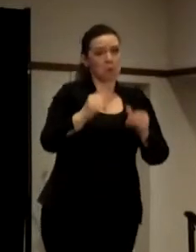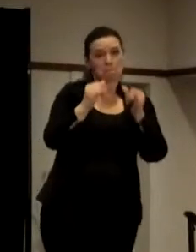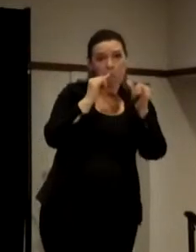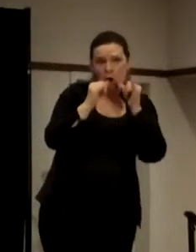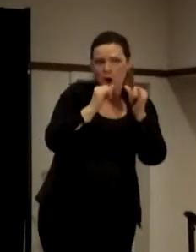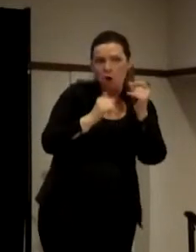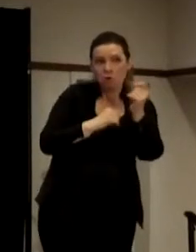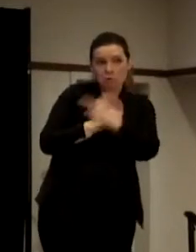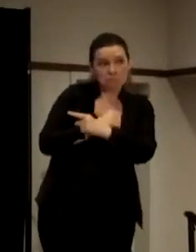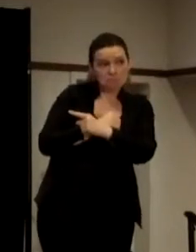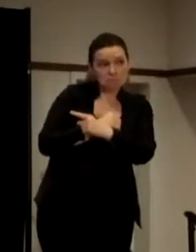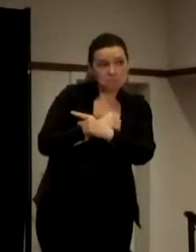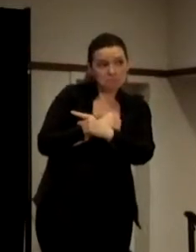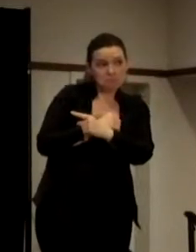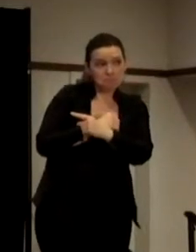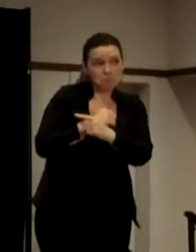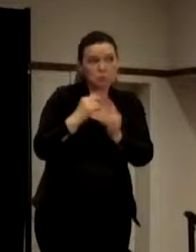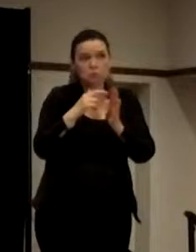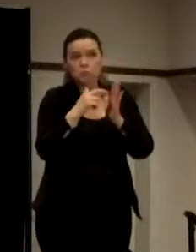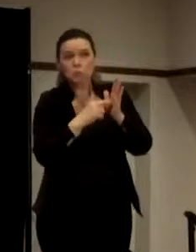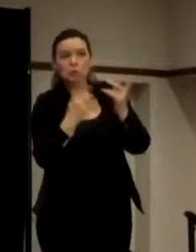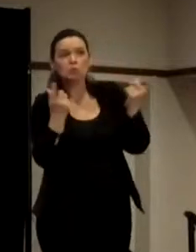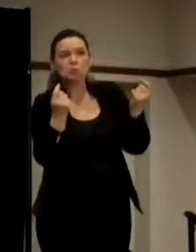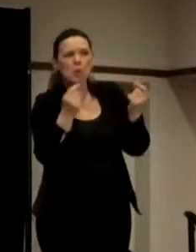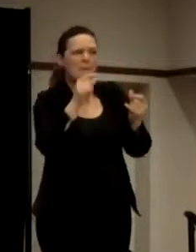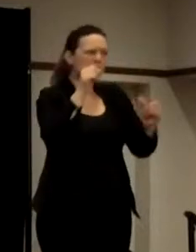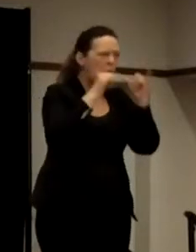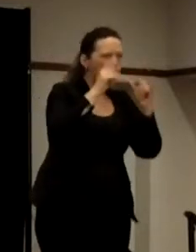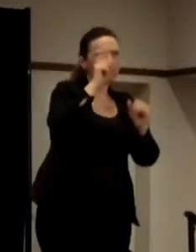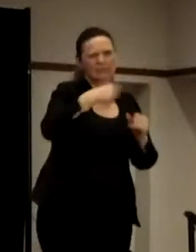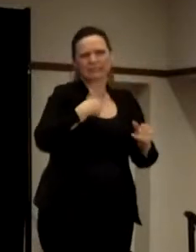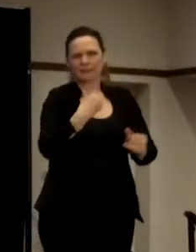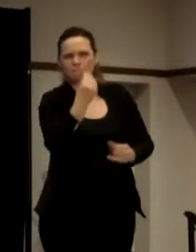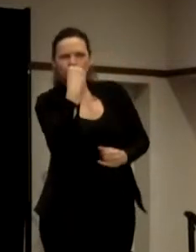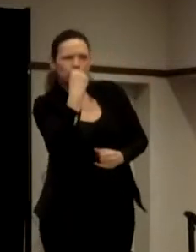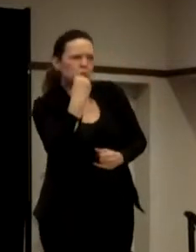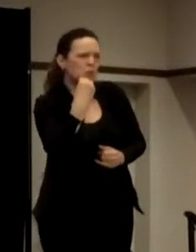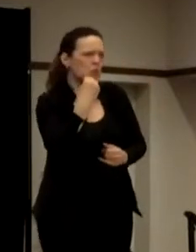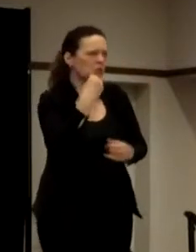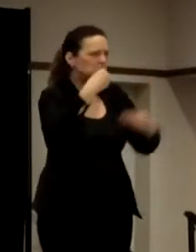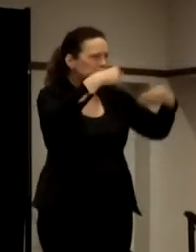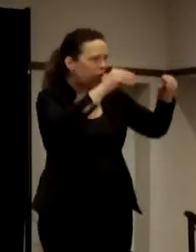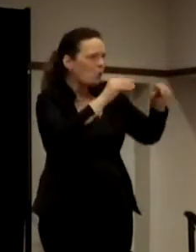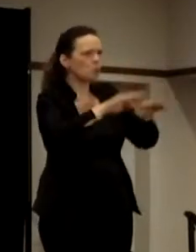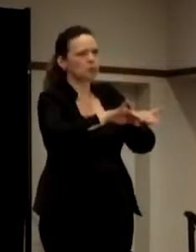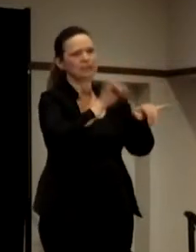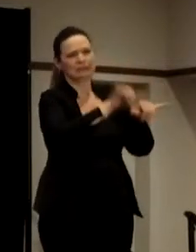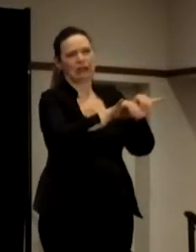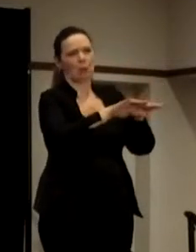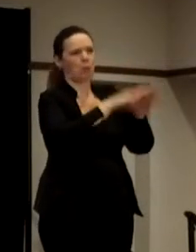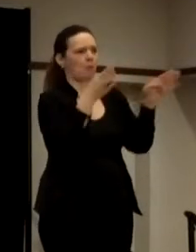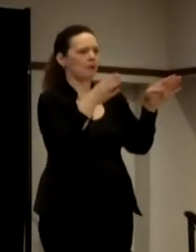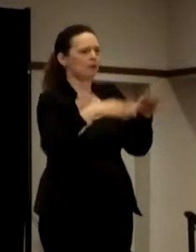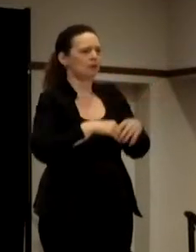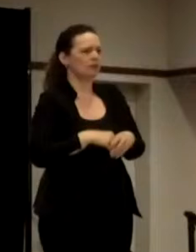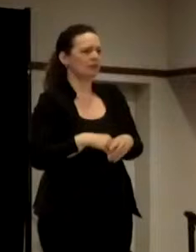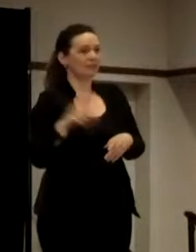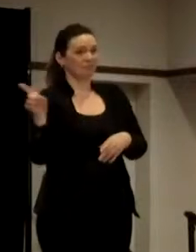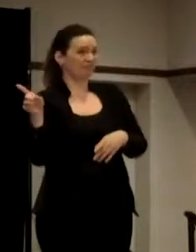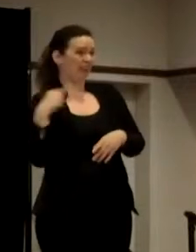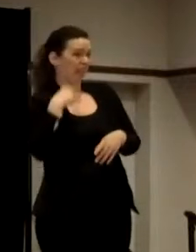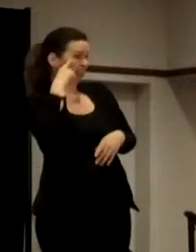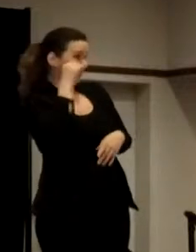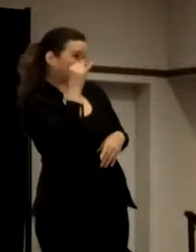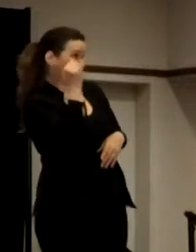little bit because the state's only mechanism for enforcing this is the liquor authority. Is that your understanding as well? Yeah, it's an important. Yeah,